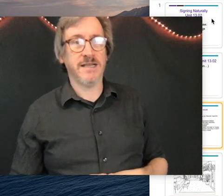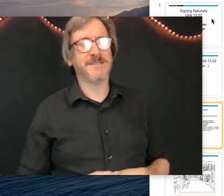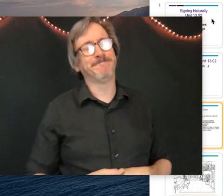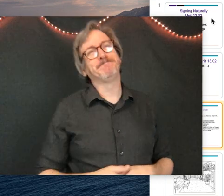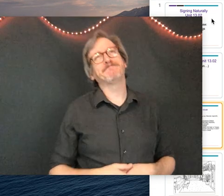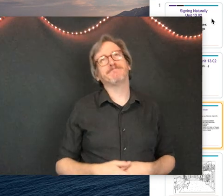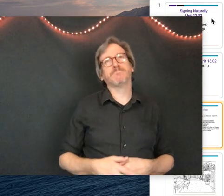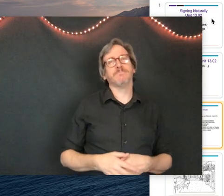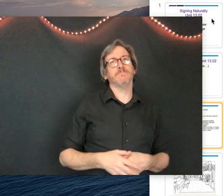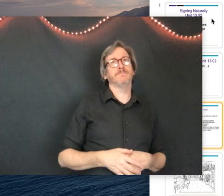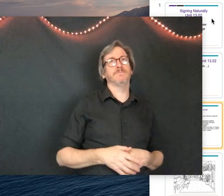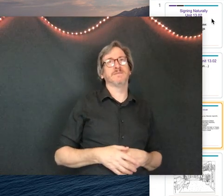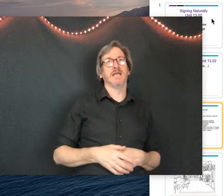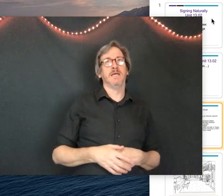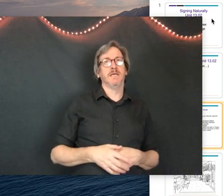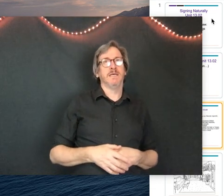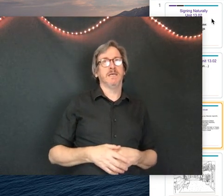Blinds.